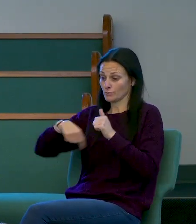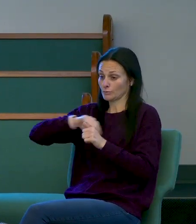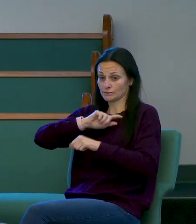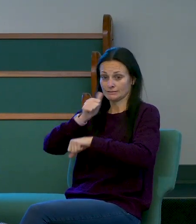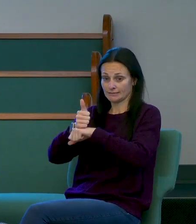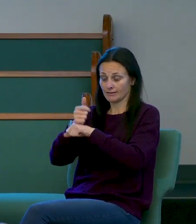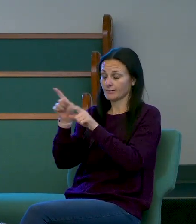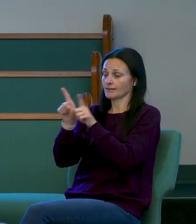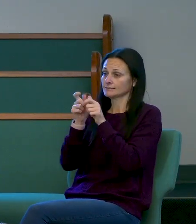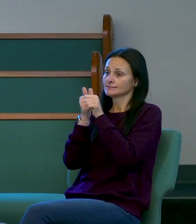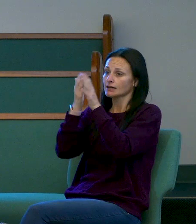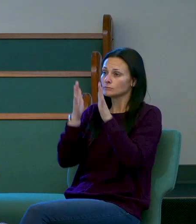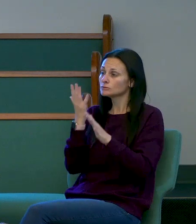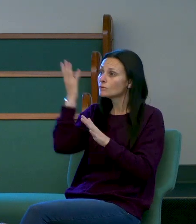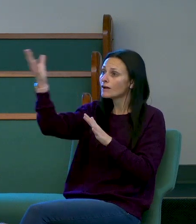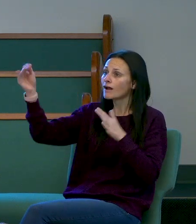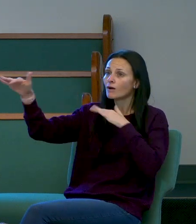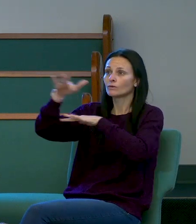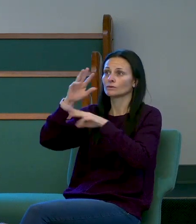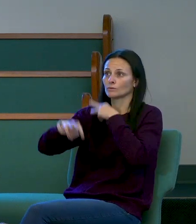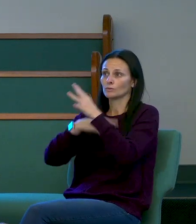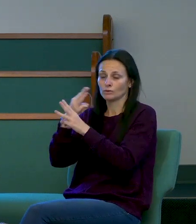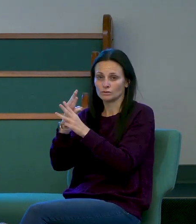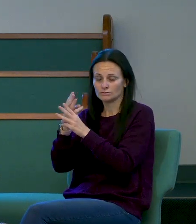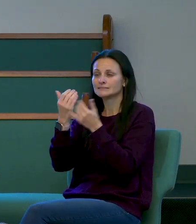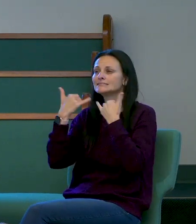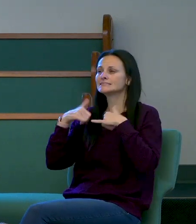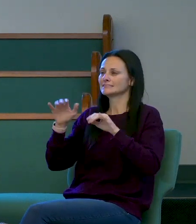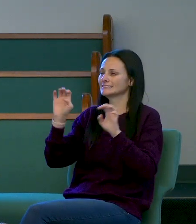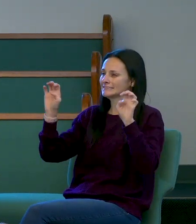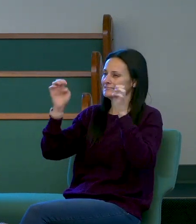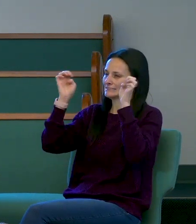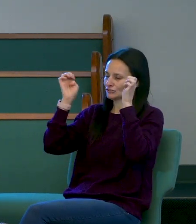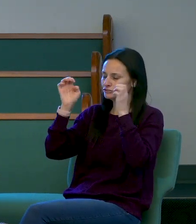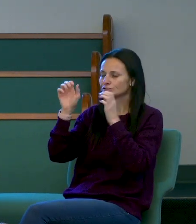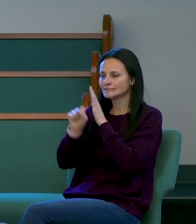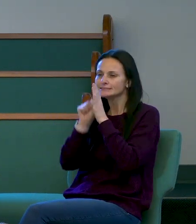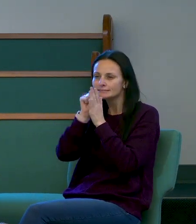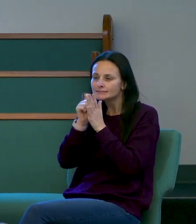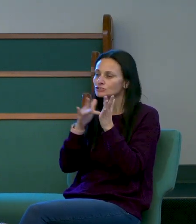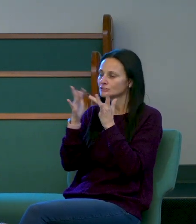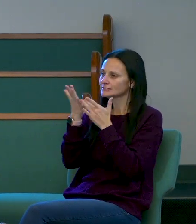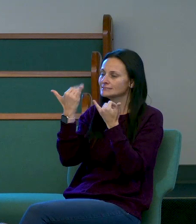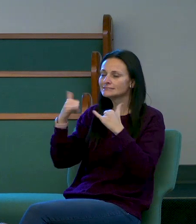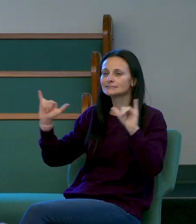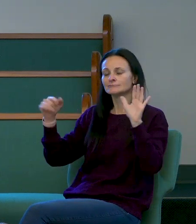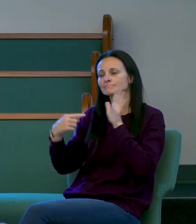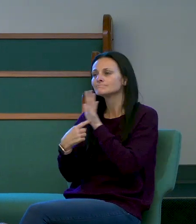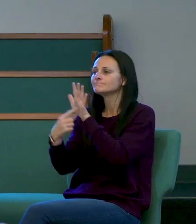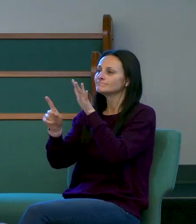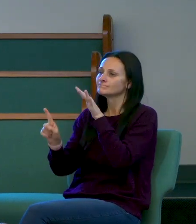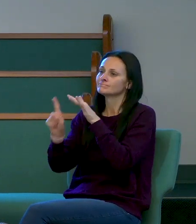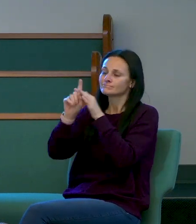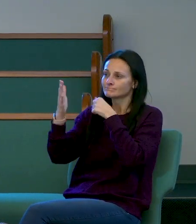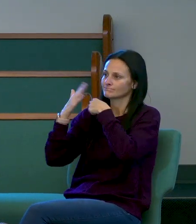as disciples going out in the world? We're still in the Easter season, so it is still Jesus revealed to us, still